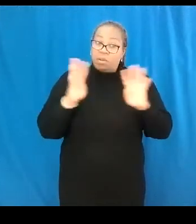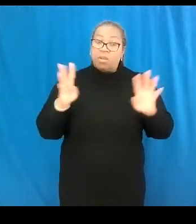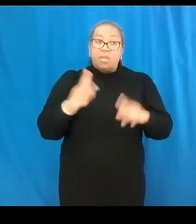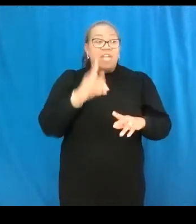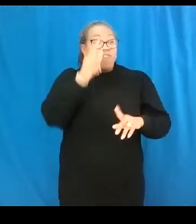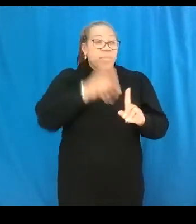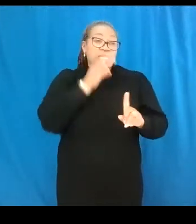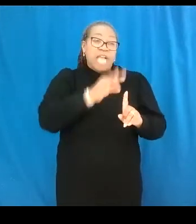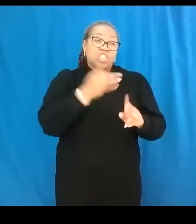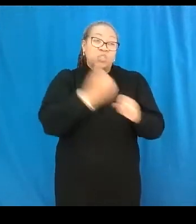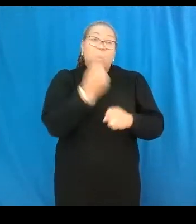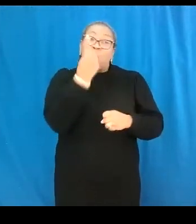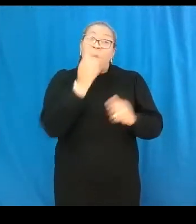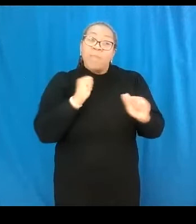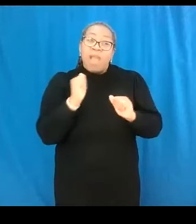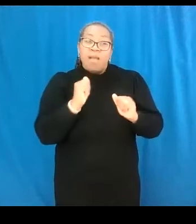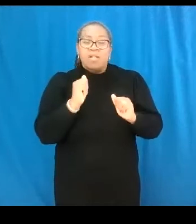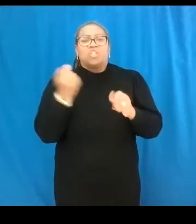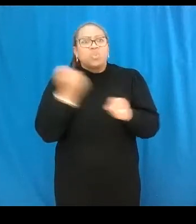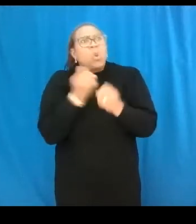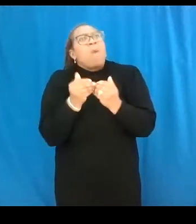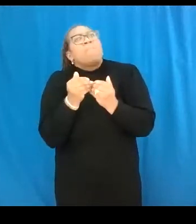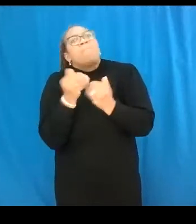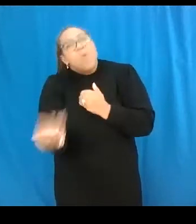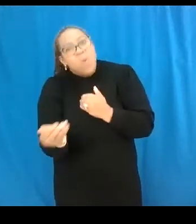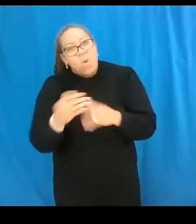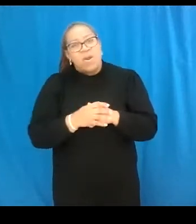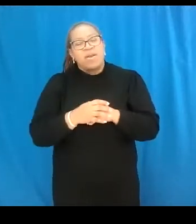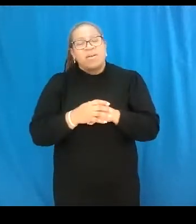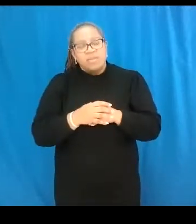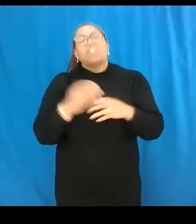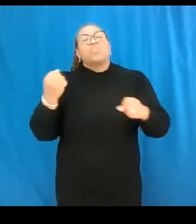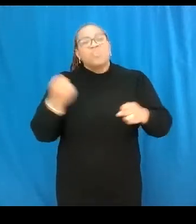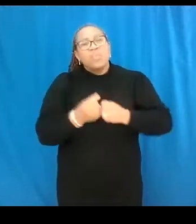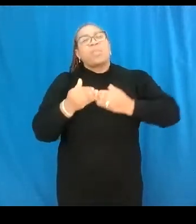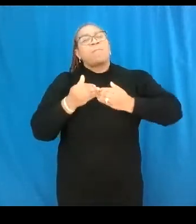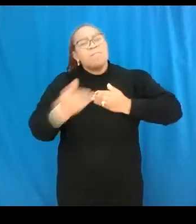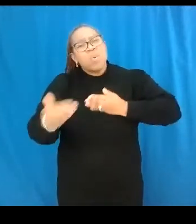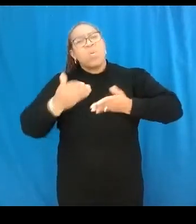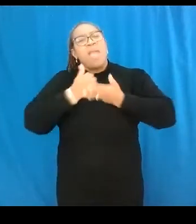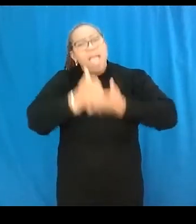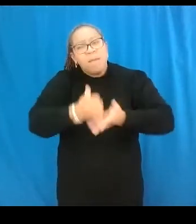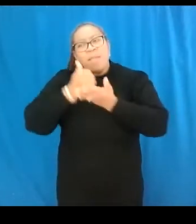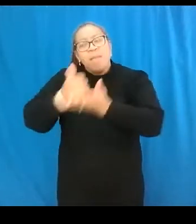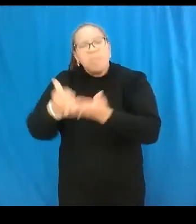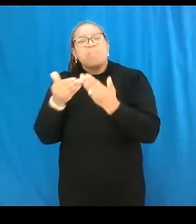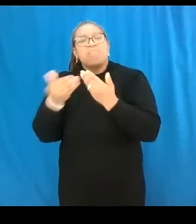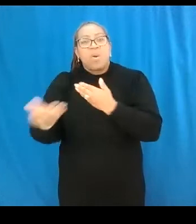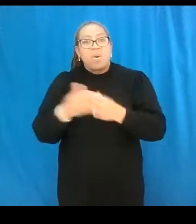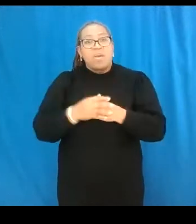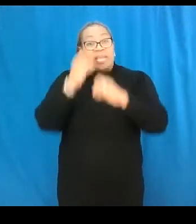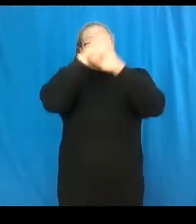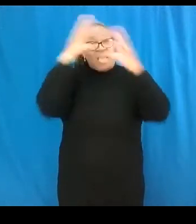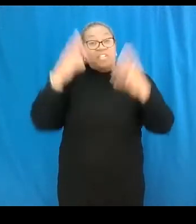it and do 2 miles, he's saying, be a greater help. And can you imagine if we applied this to our work